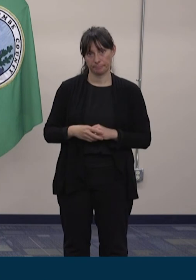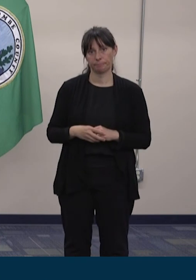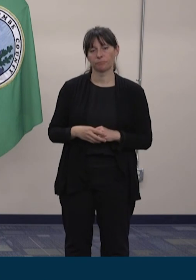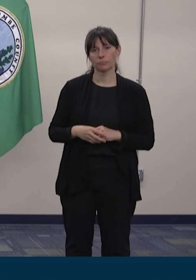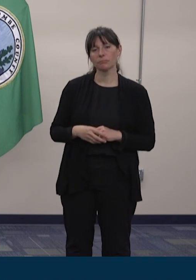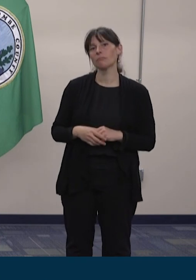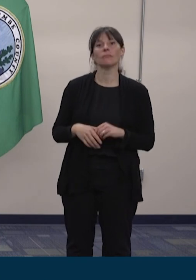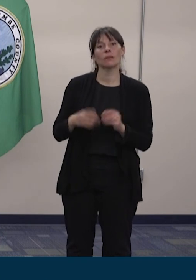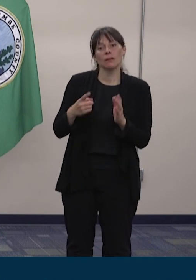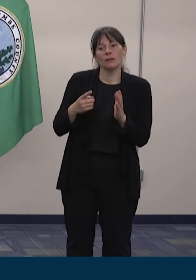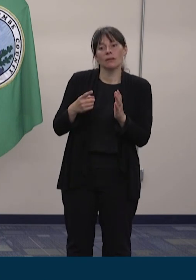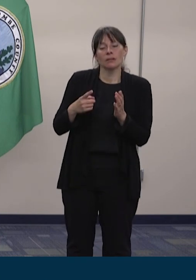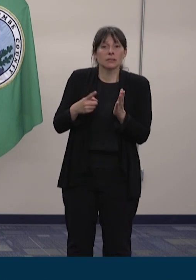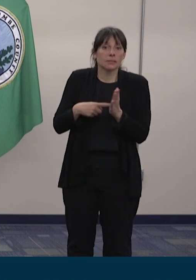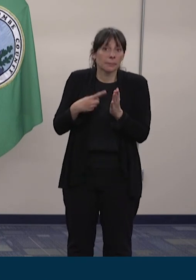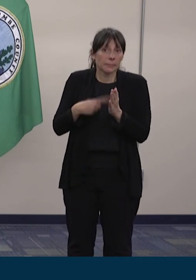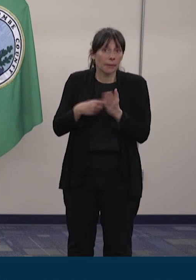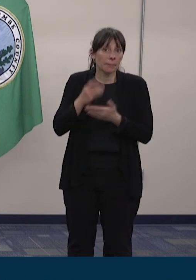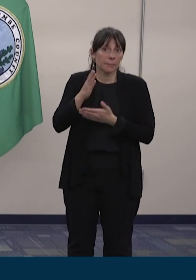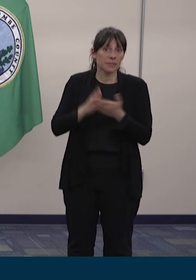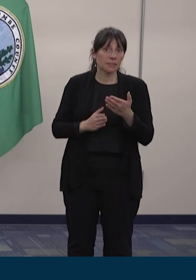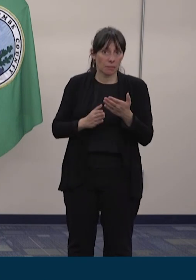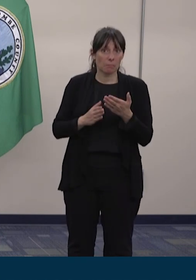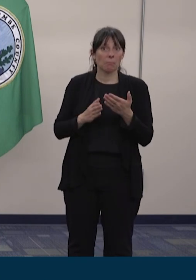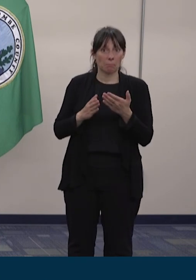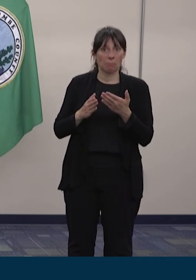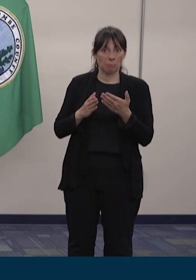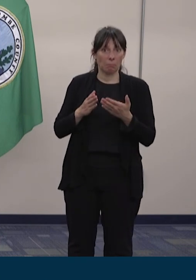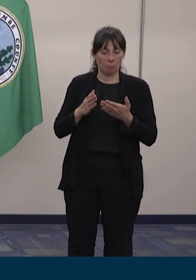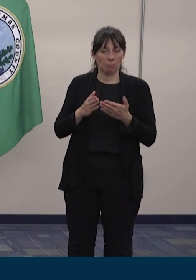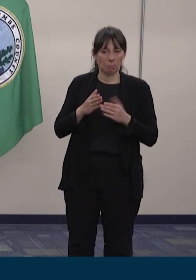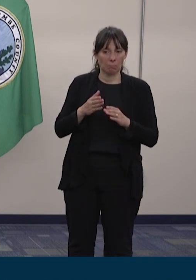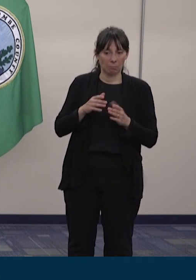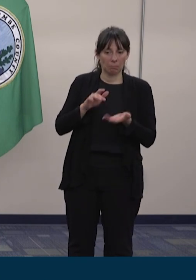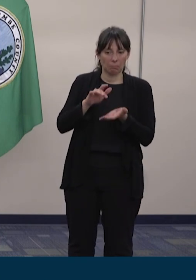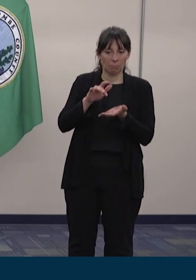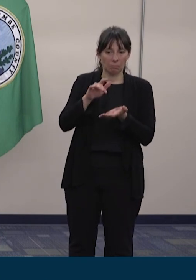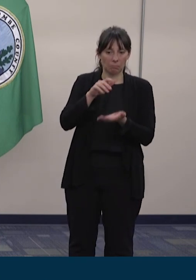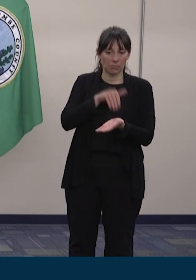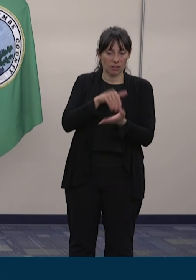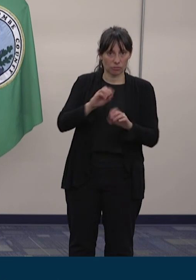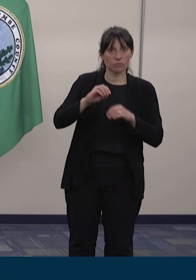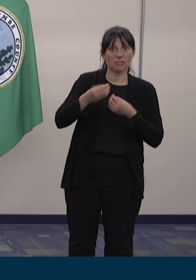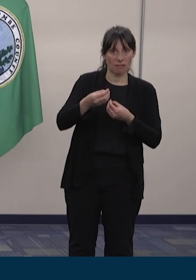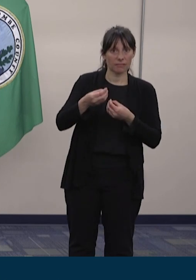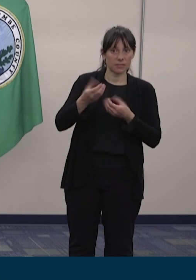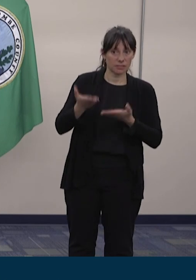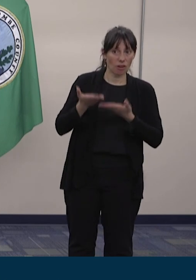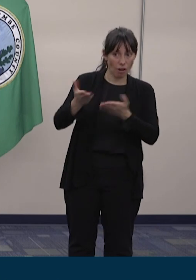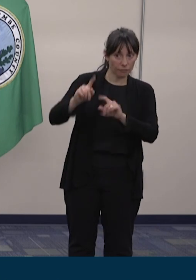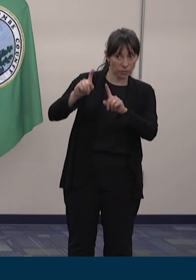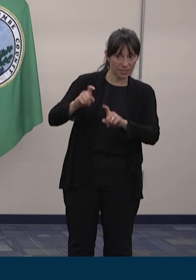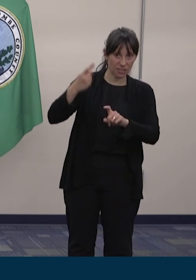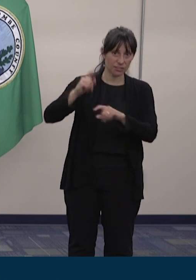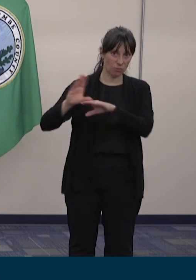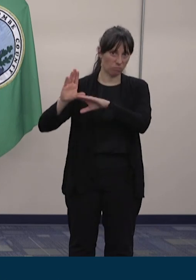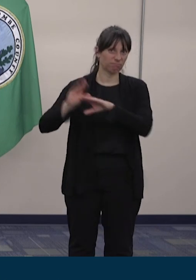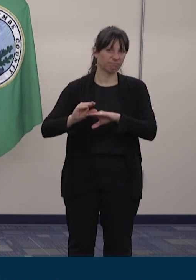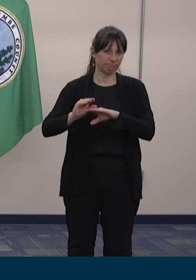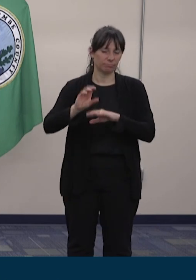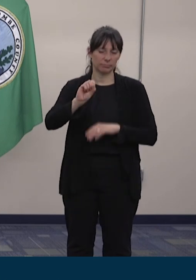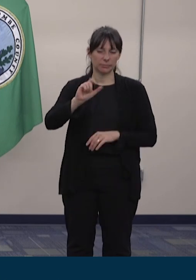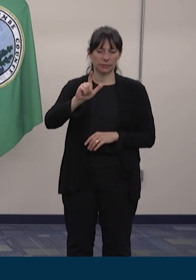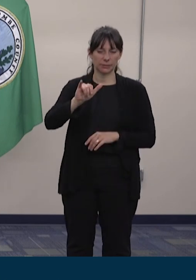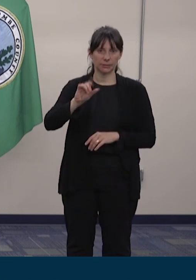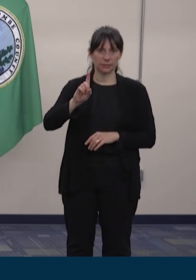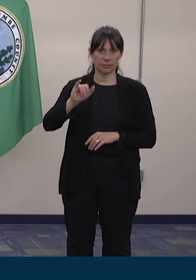charity care unos, assistance or sliding scale como los profesionales options médicos for payment. que anteriormente mencioné también tienen una escala We de encourage you to pagos check o with your gratuitos.